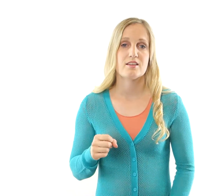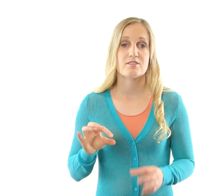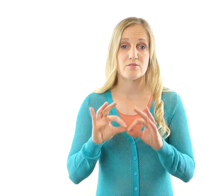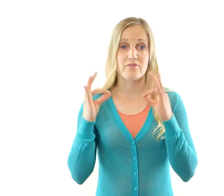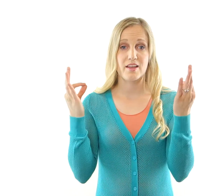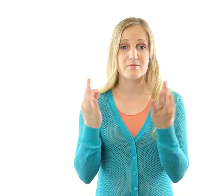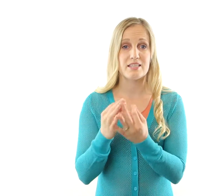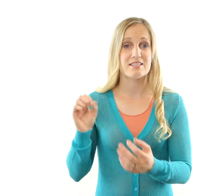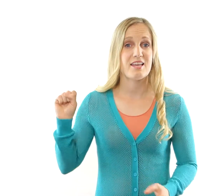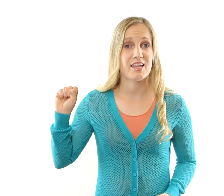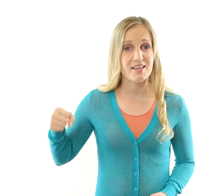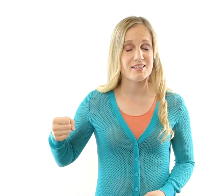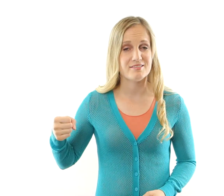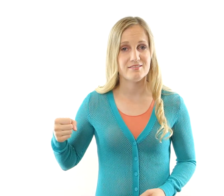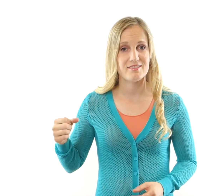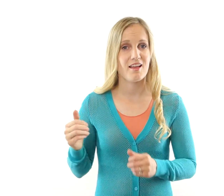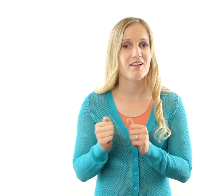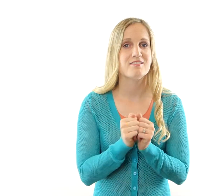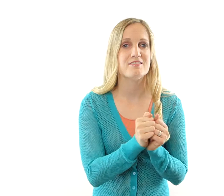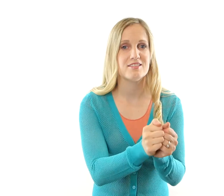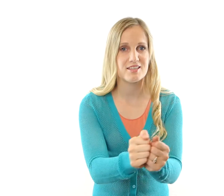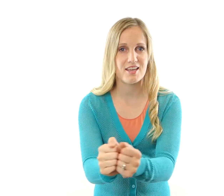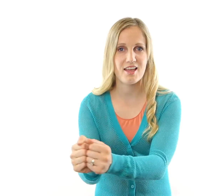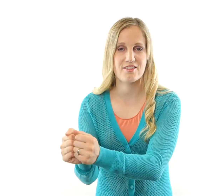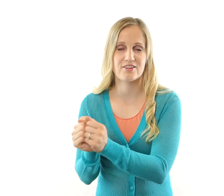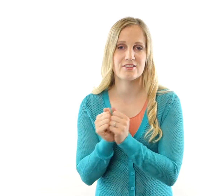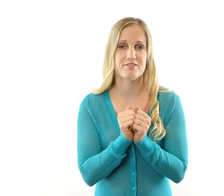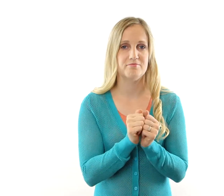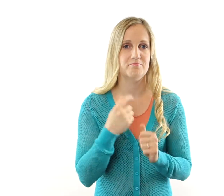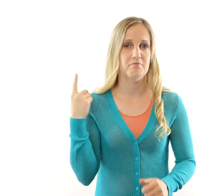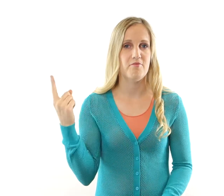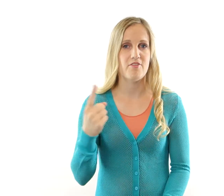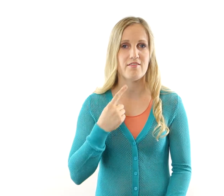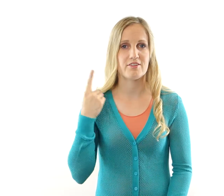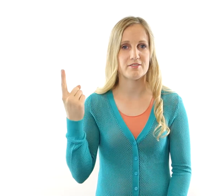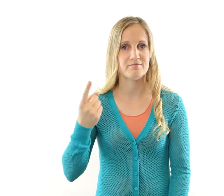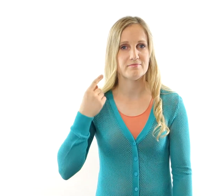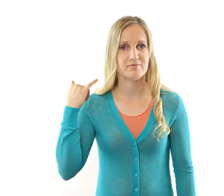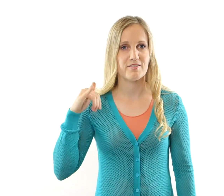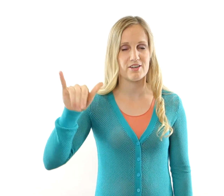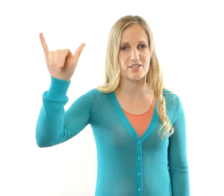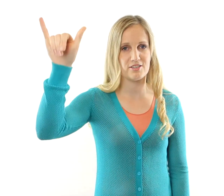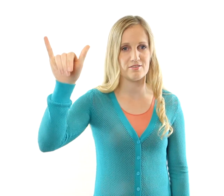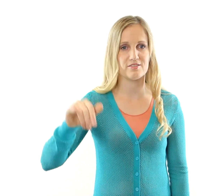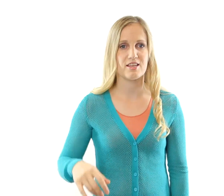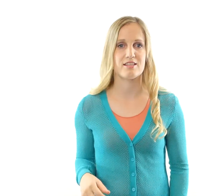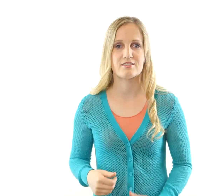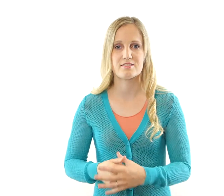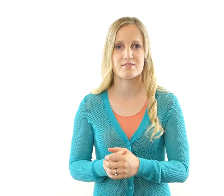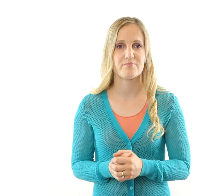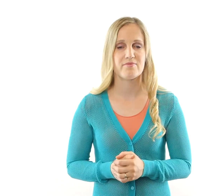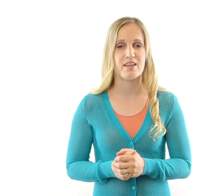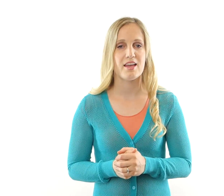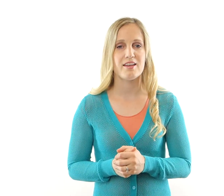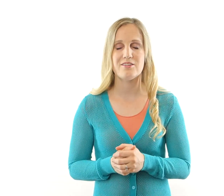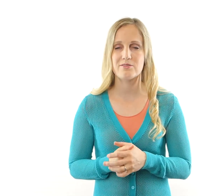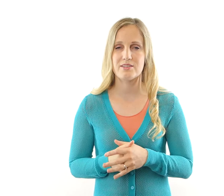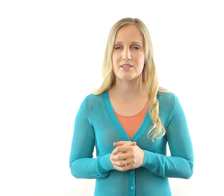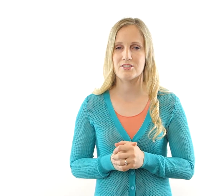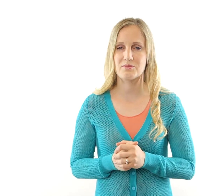So families can together forever. I've already taught you those signs. And you don't need to do